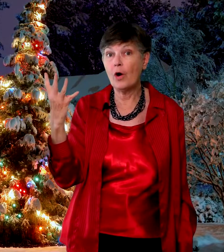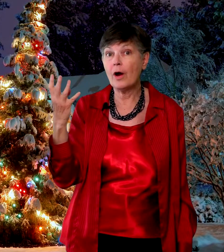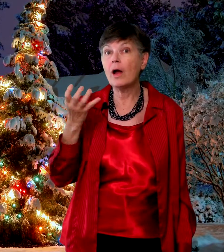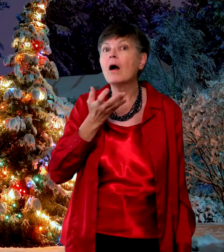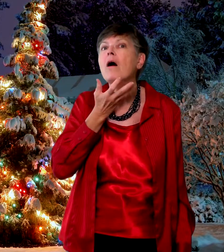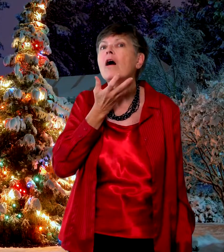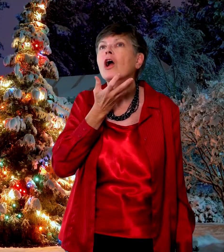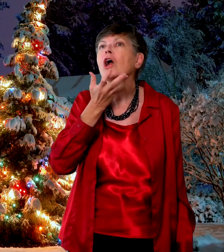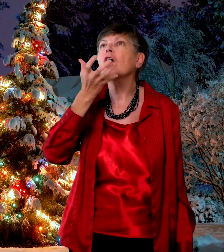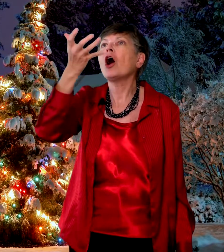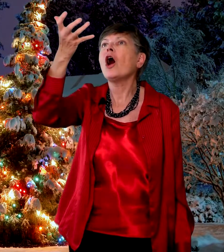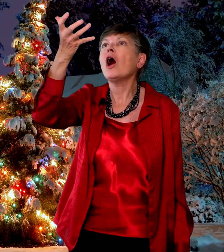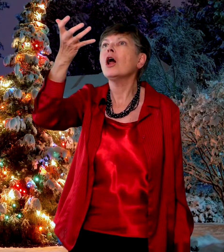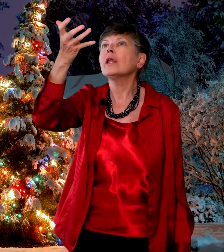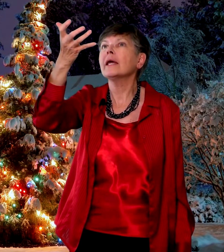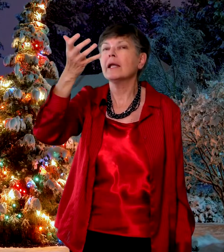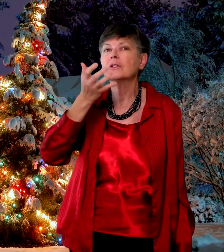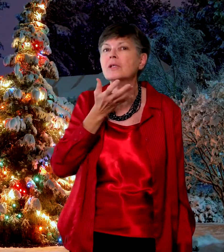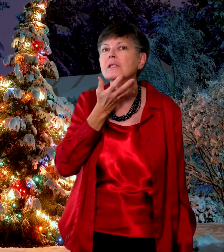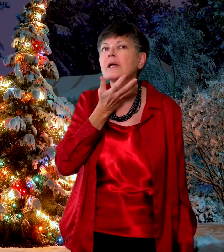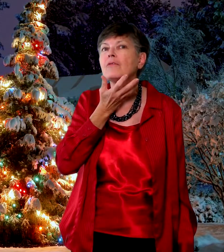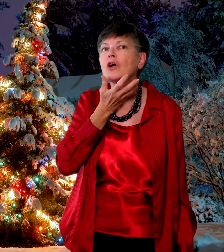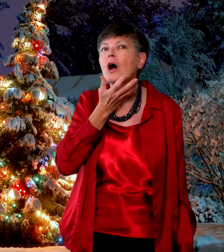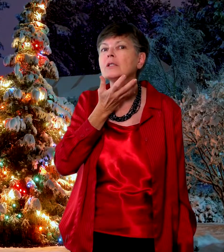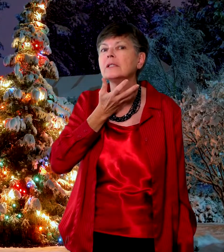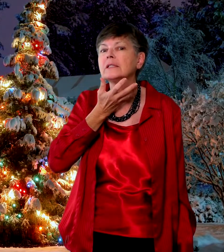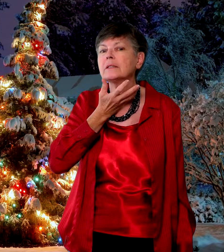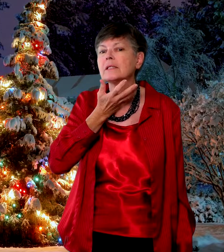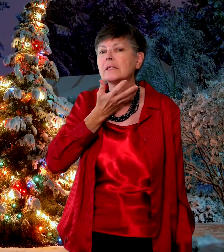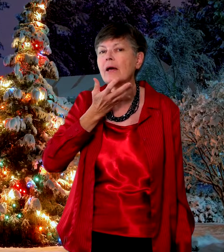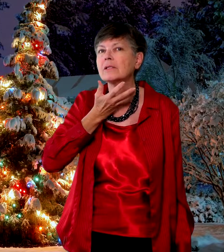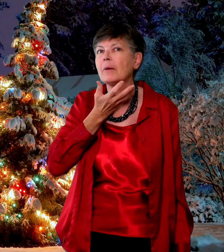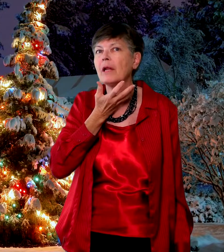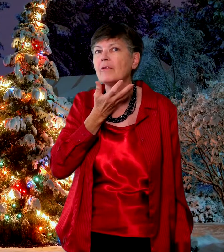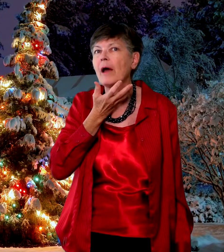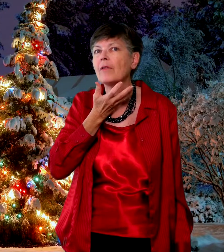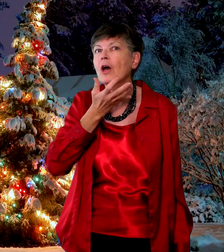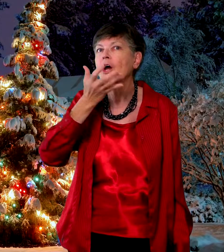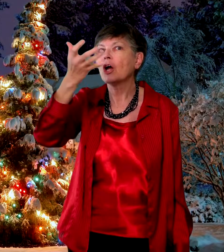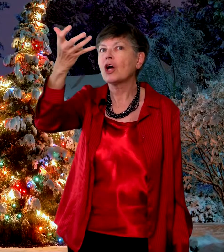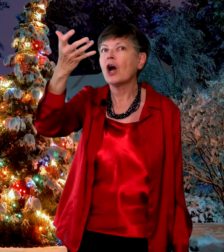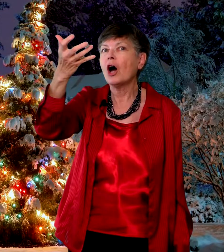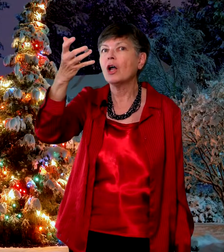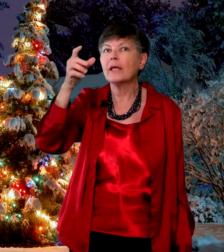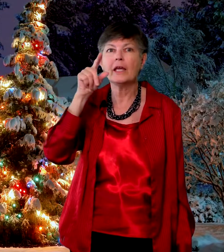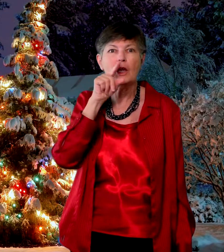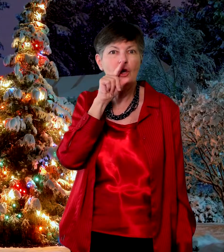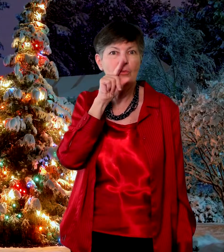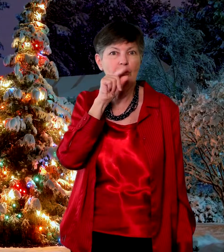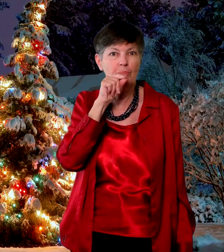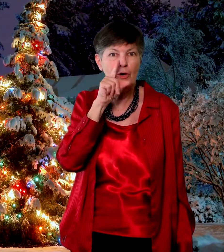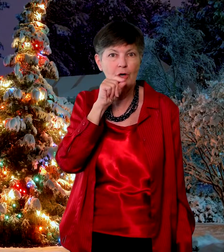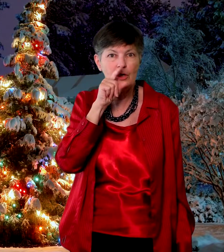4 calling. So this is time for call. So the sounds coming out of your mouth. Calling